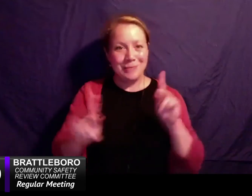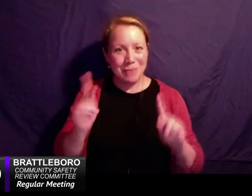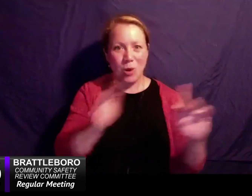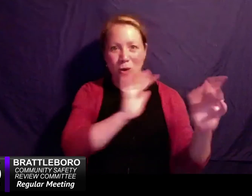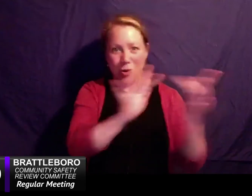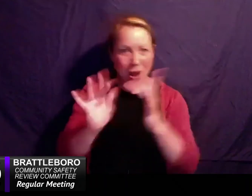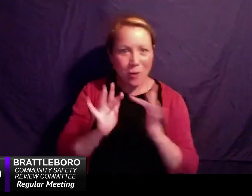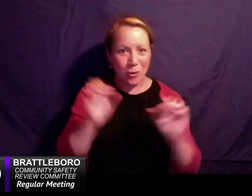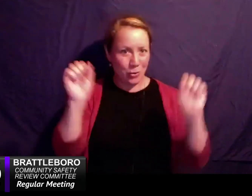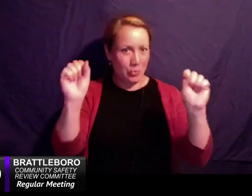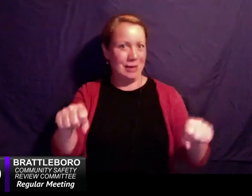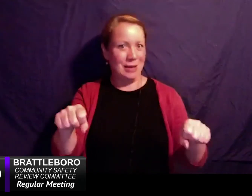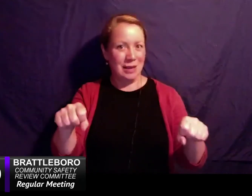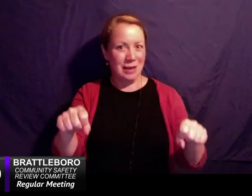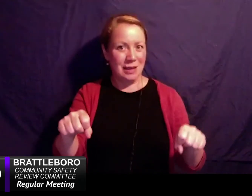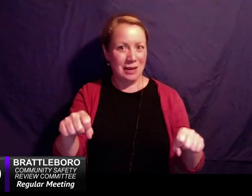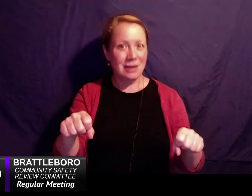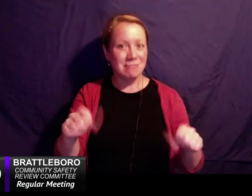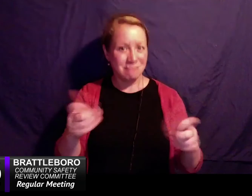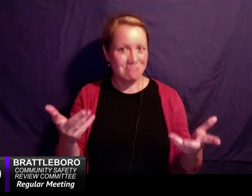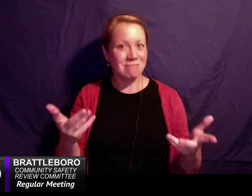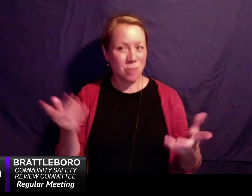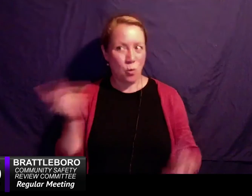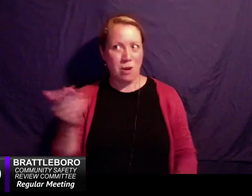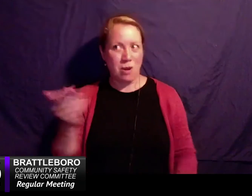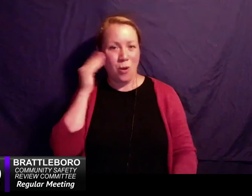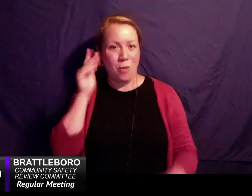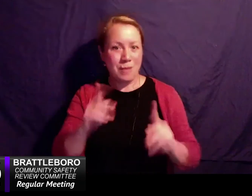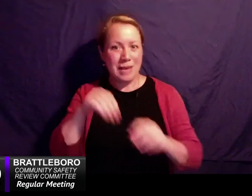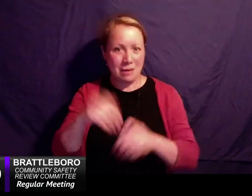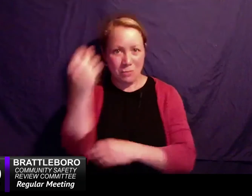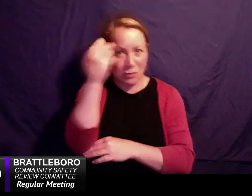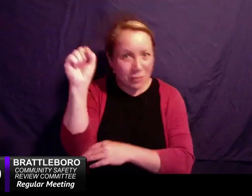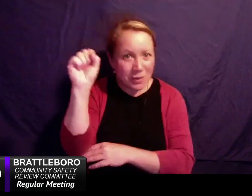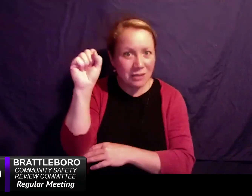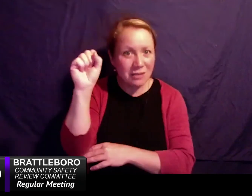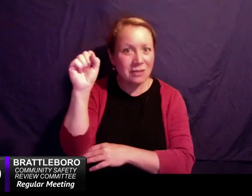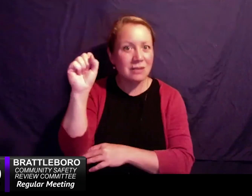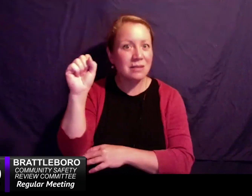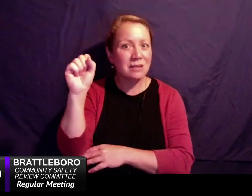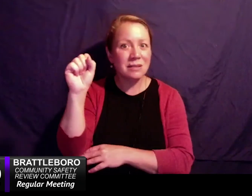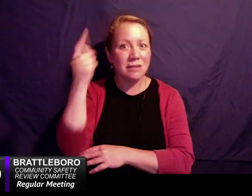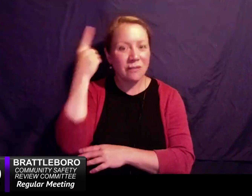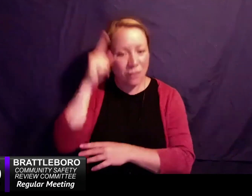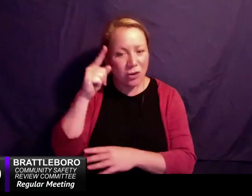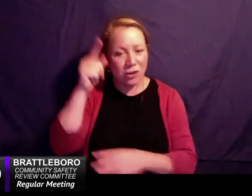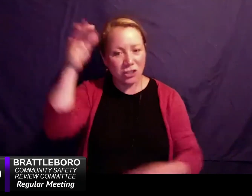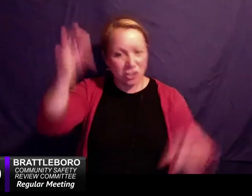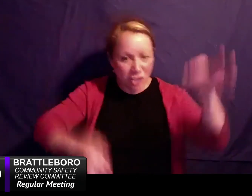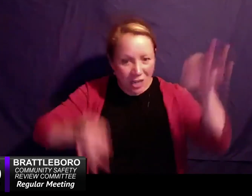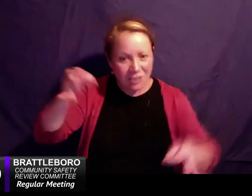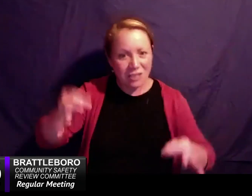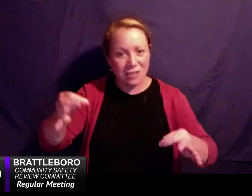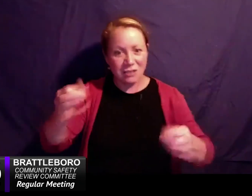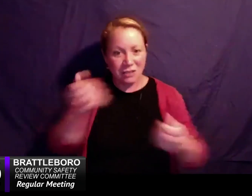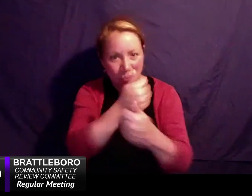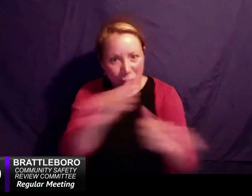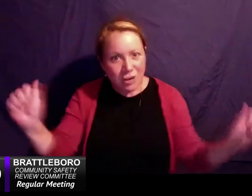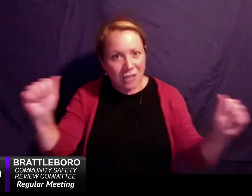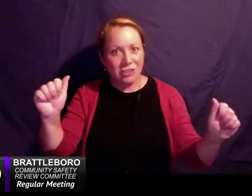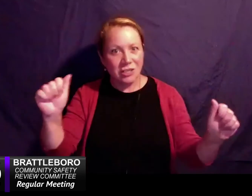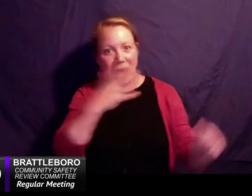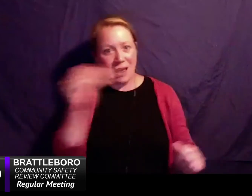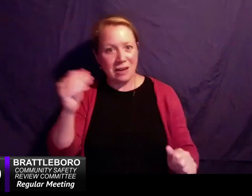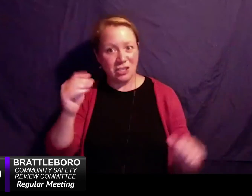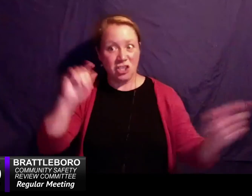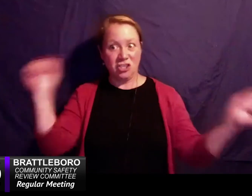We know a lot of people in movements for justice and liberation and change also. And our hope is